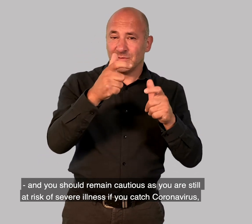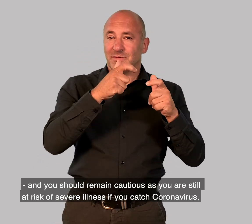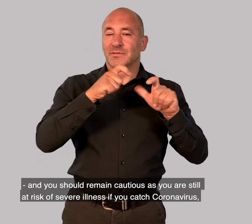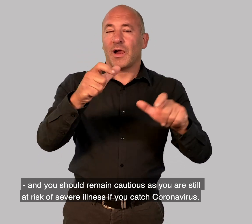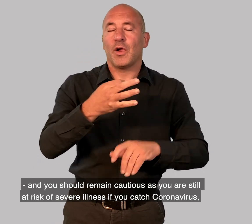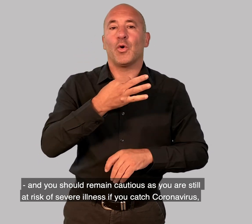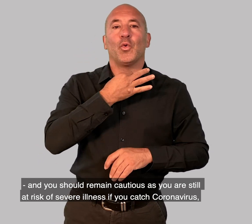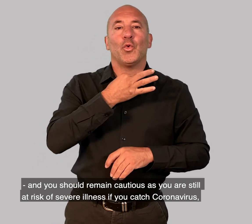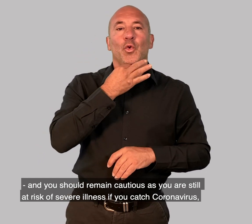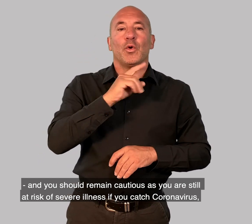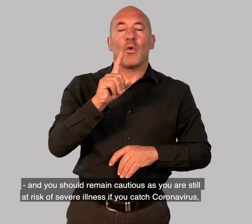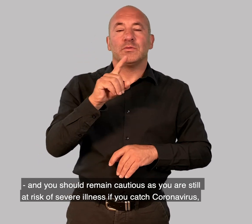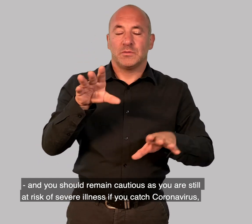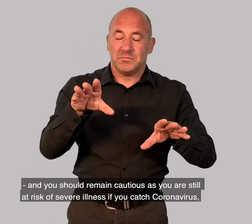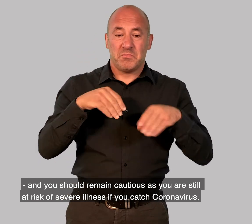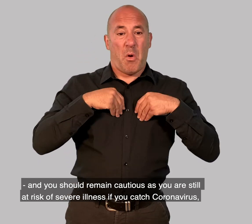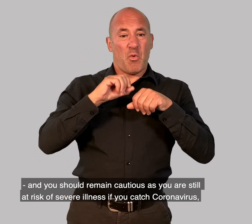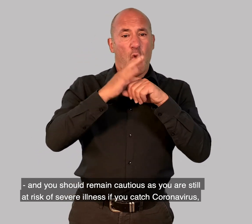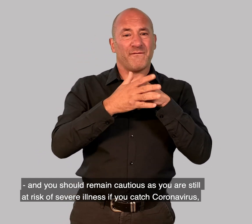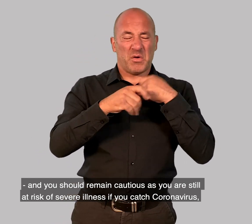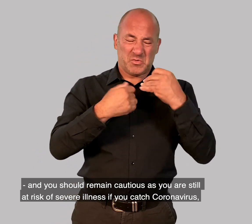if you catch coronavirus.